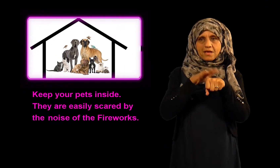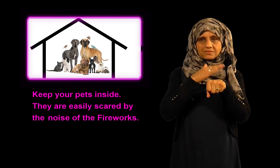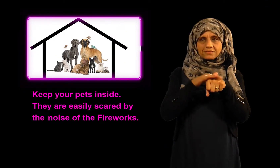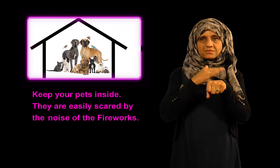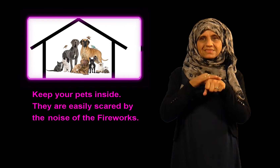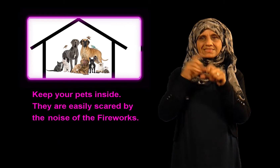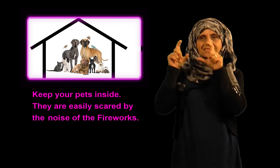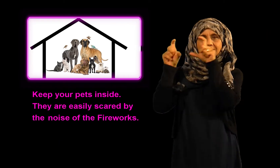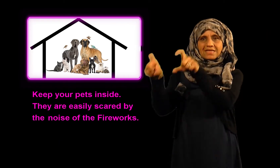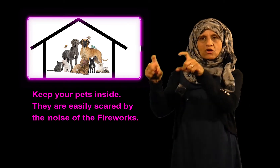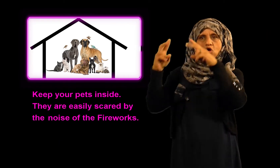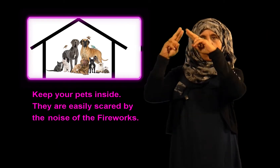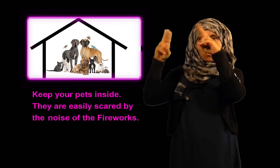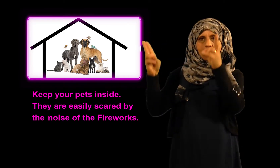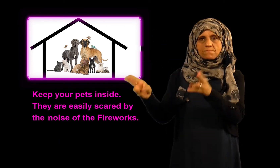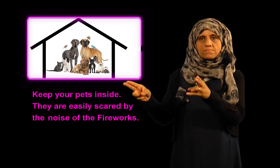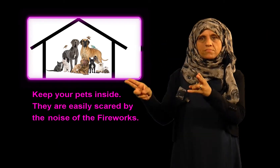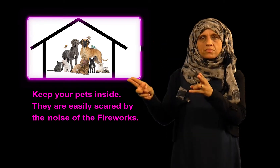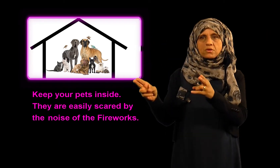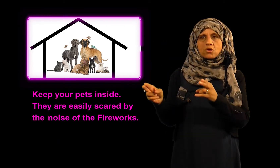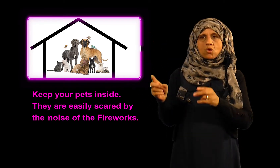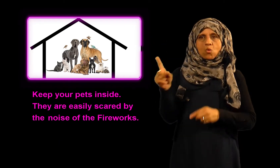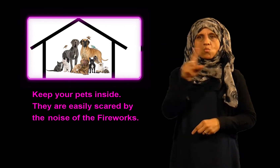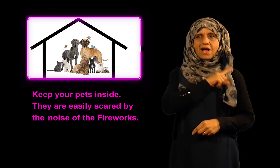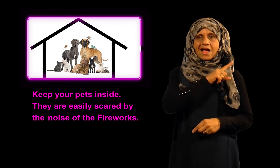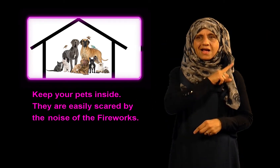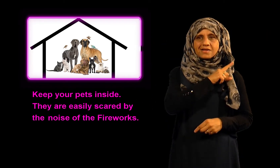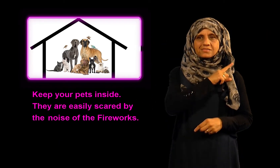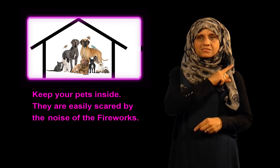Keep your pets inside. They are easily scared by the noise of the fireworks.